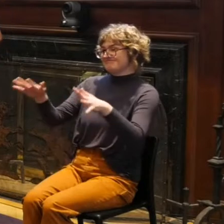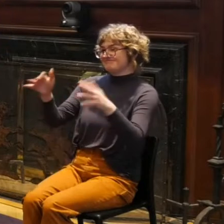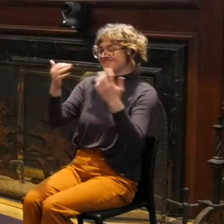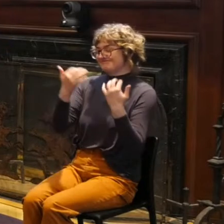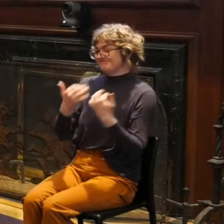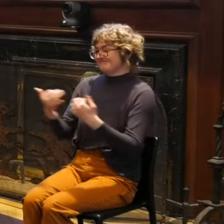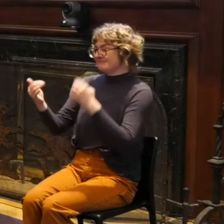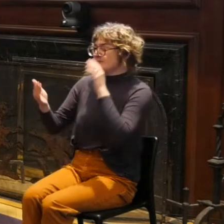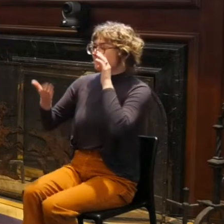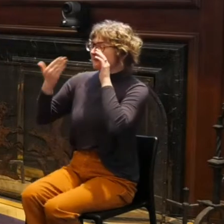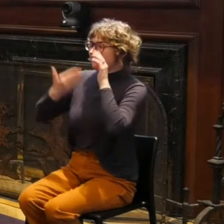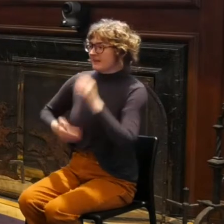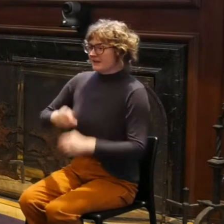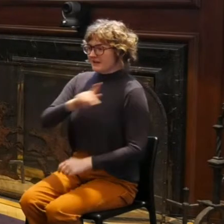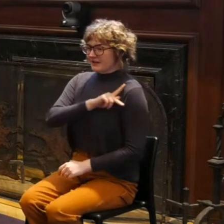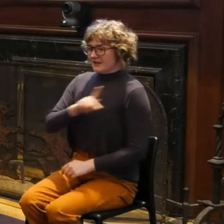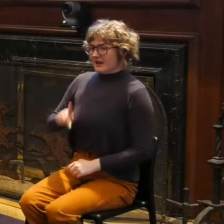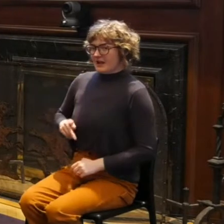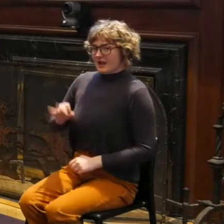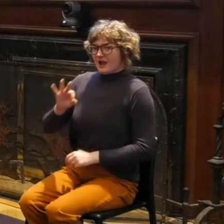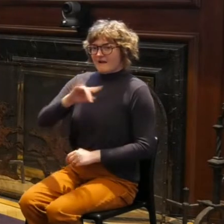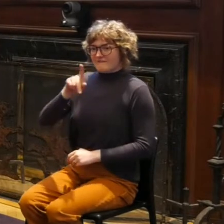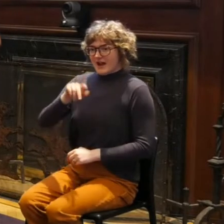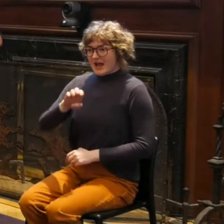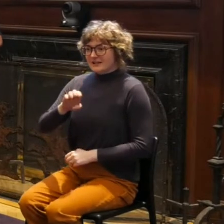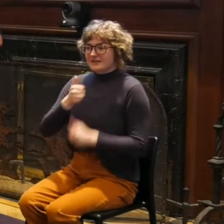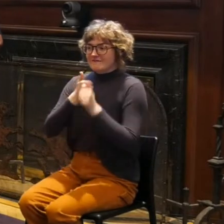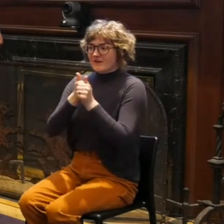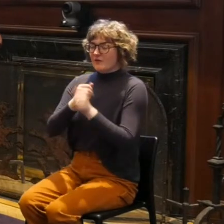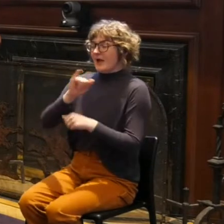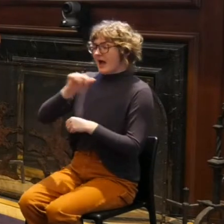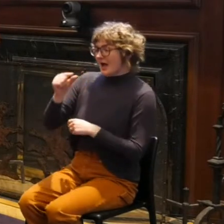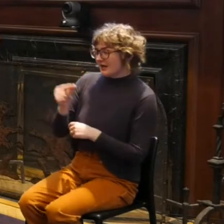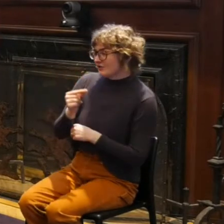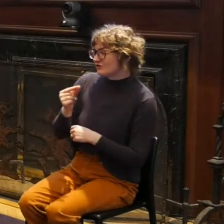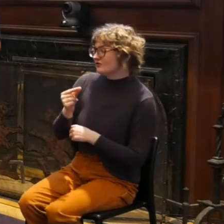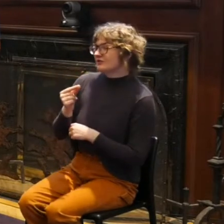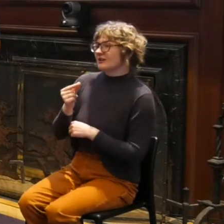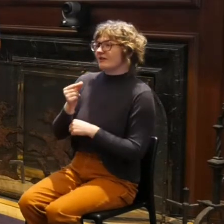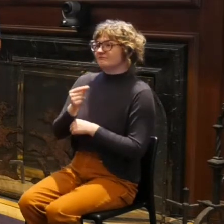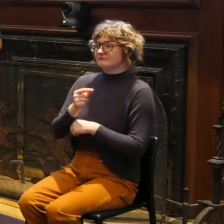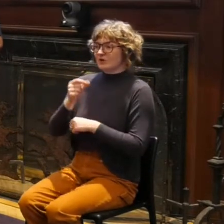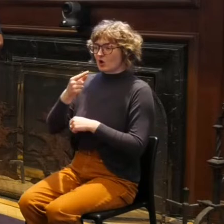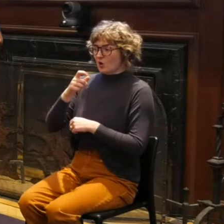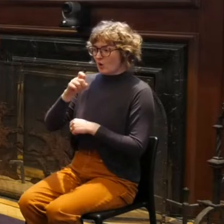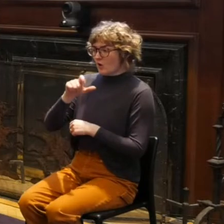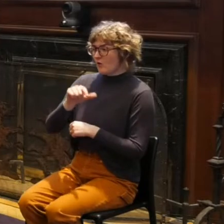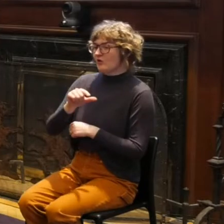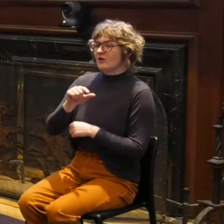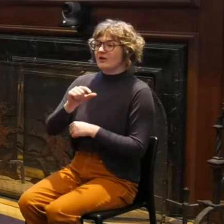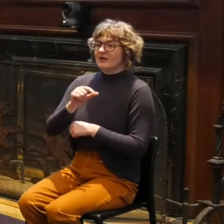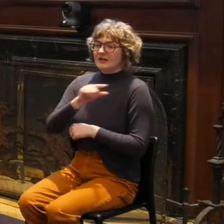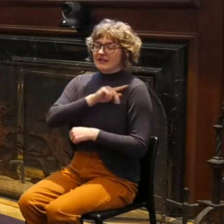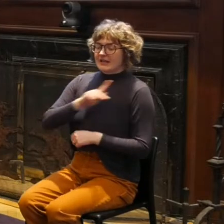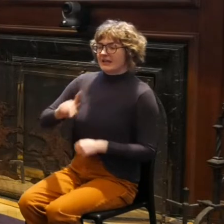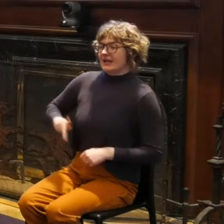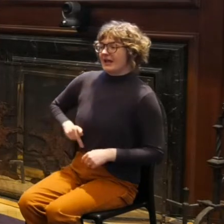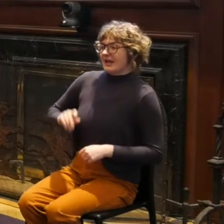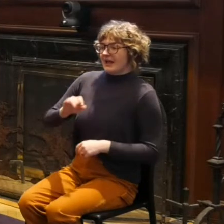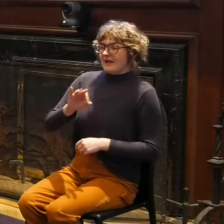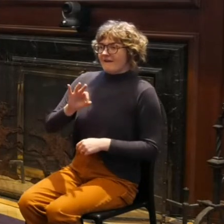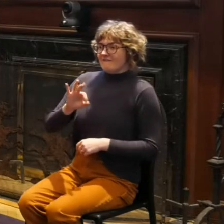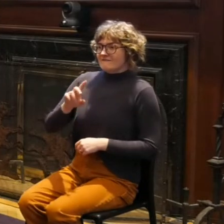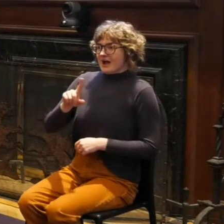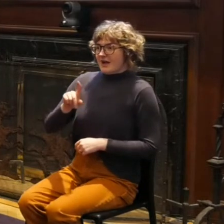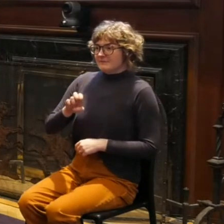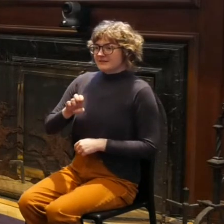Again, my name is King Fives. Follow me on Instagram. You can Google King Fives Perspective. You'll see flyers around. I'll pass them out or